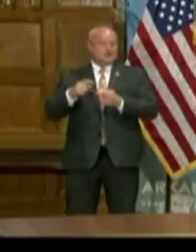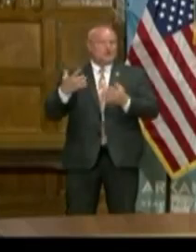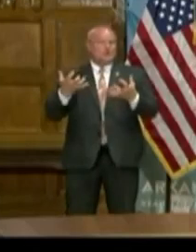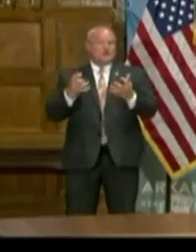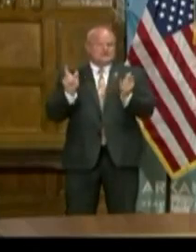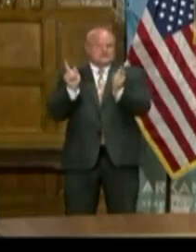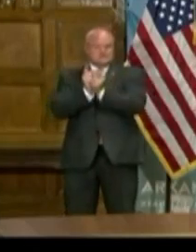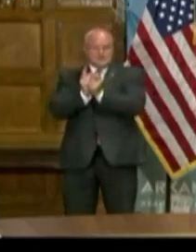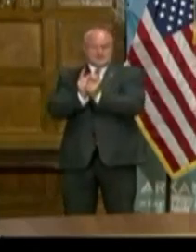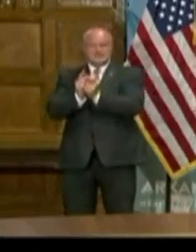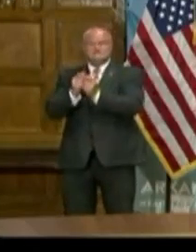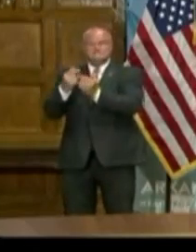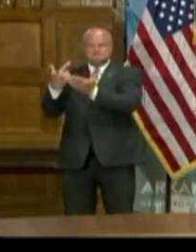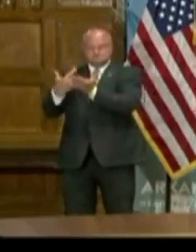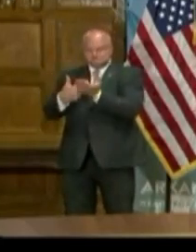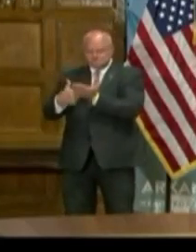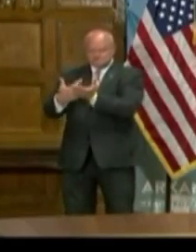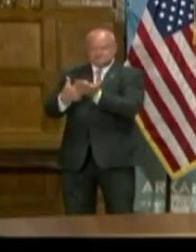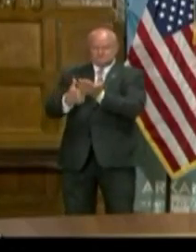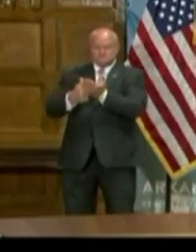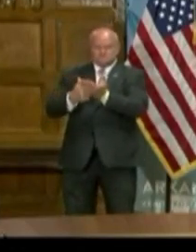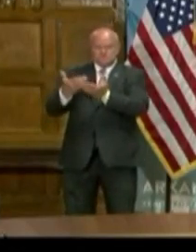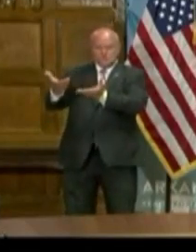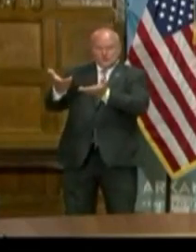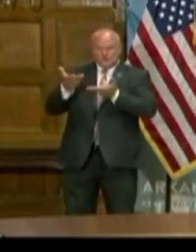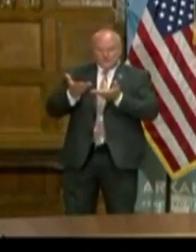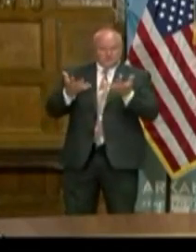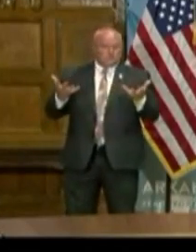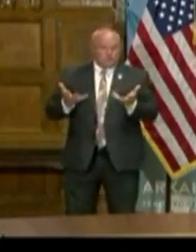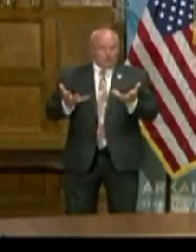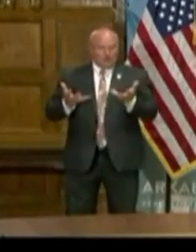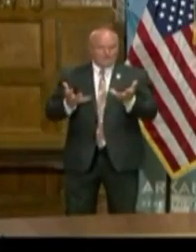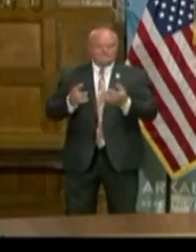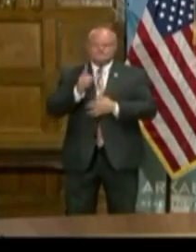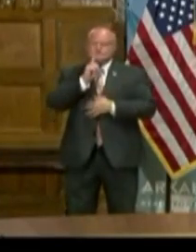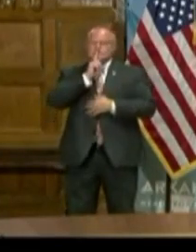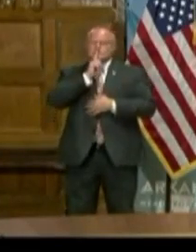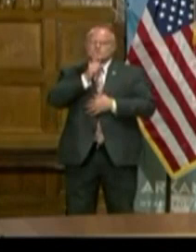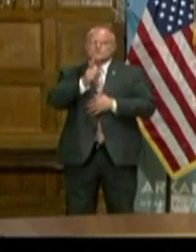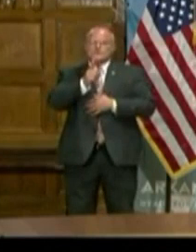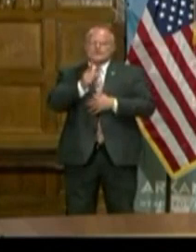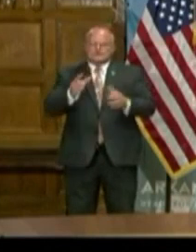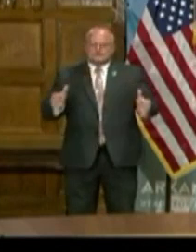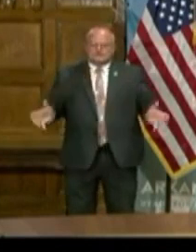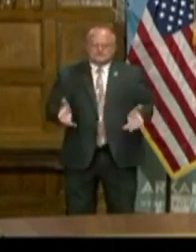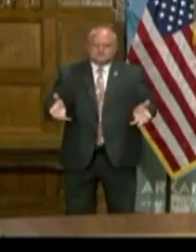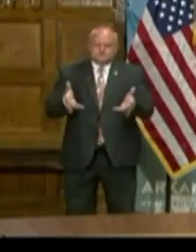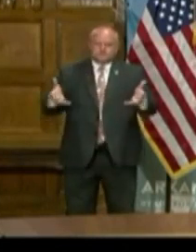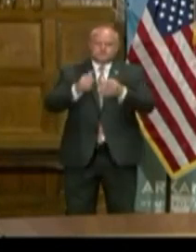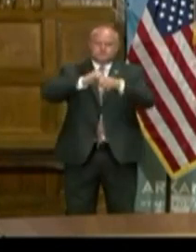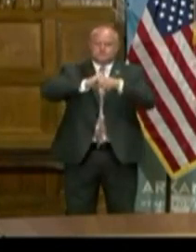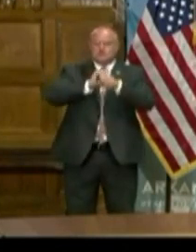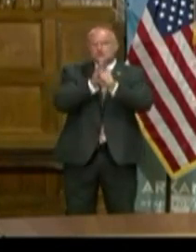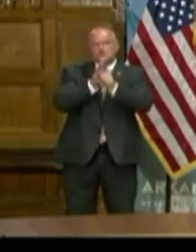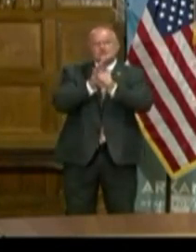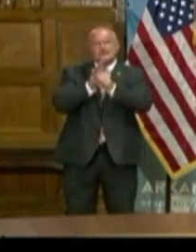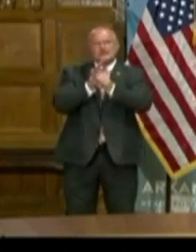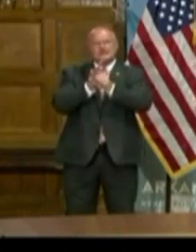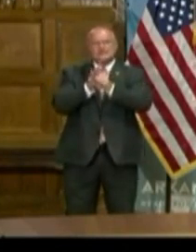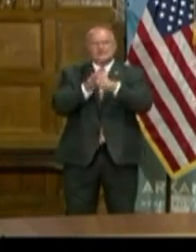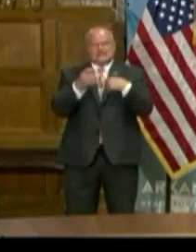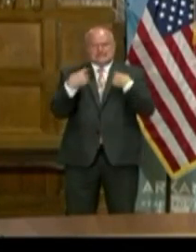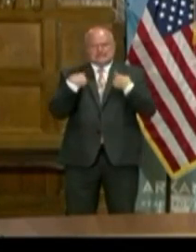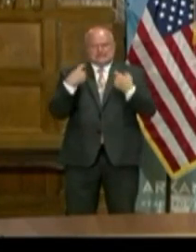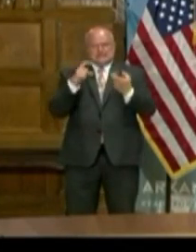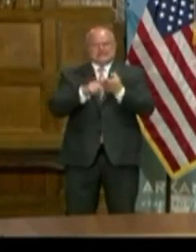to meet with them. They made some recommendations to us, and one of them was to really beef up our COVID-19